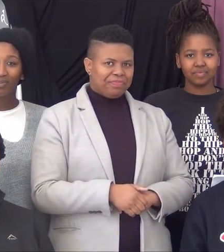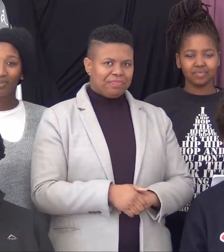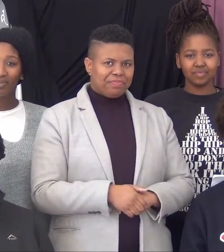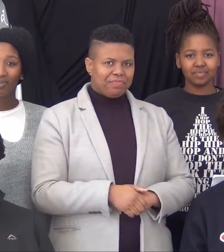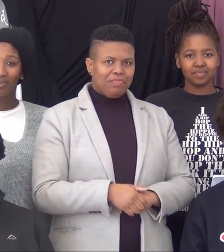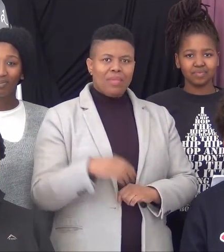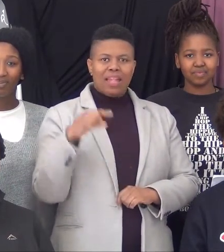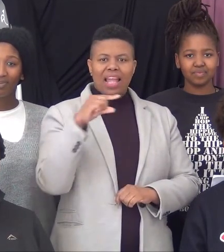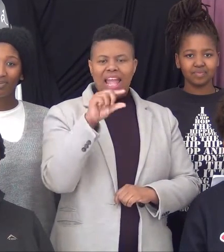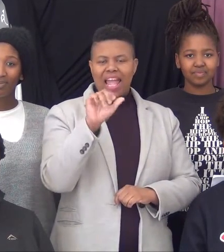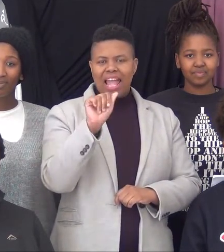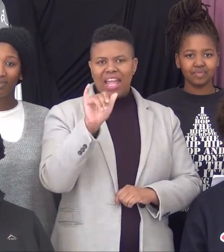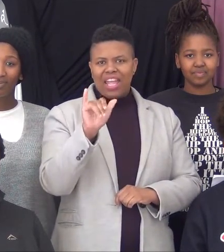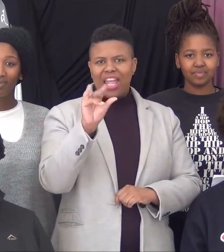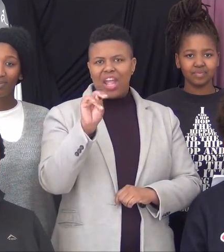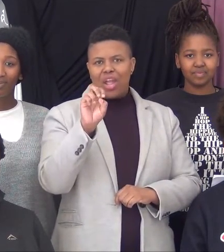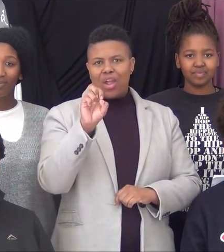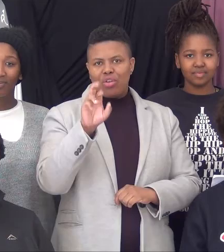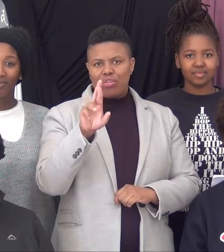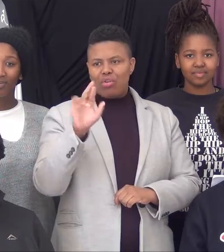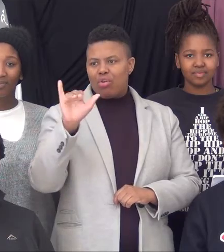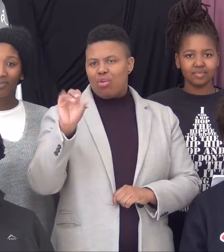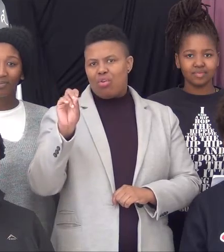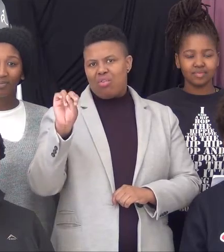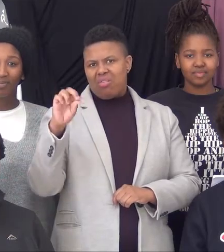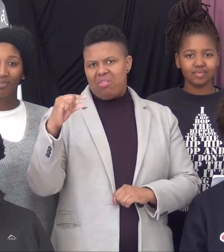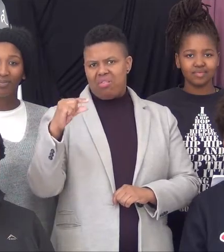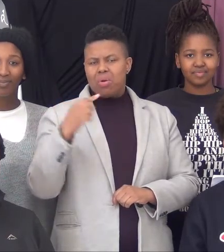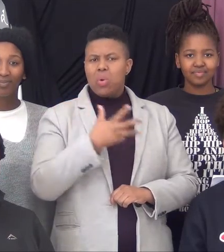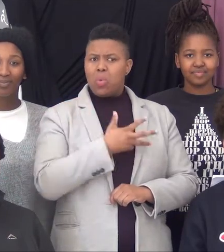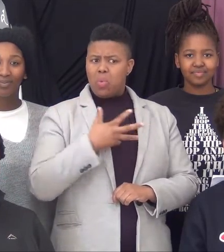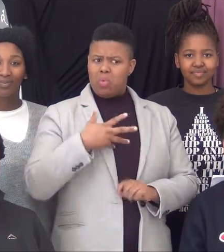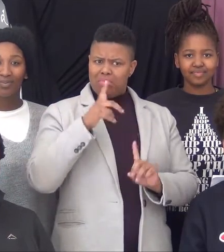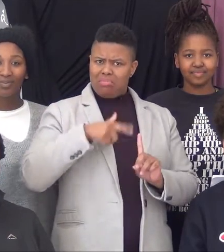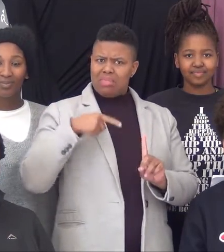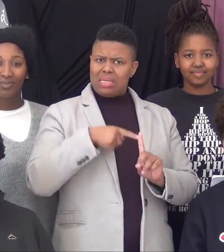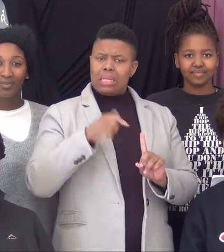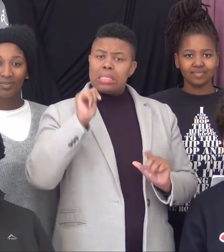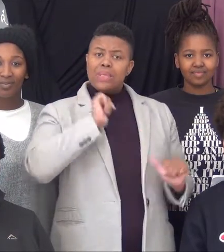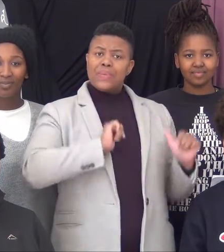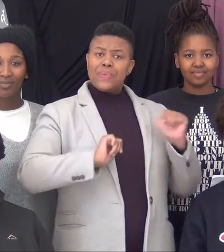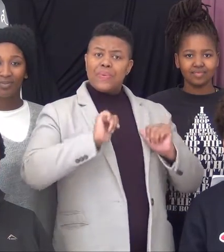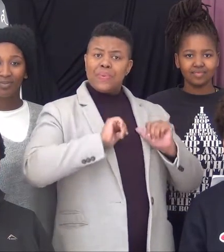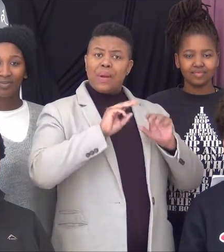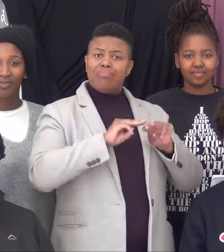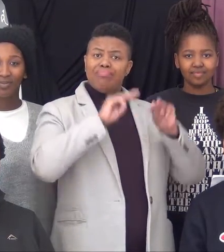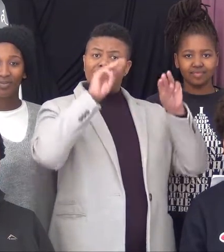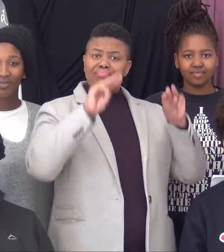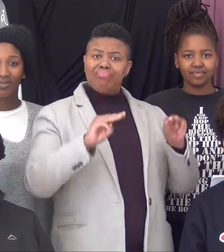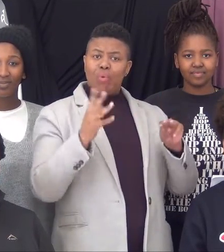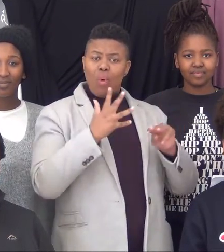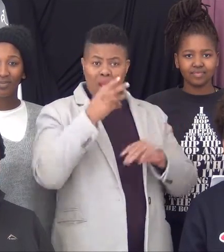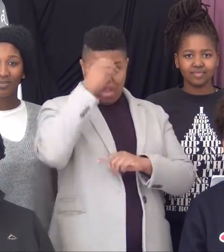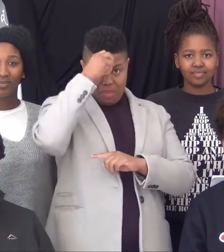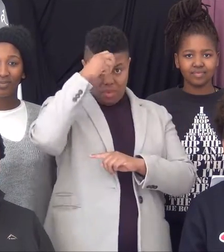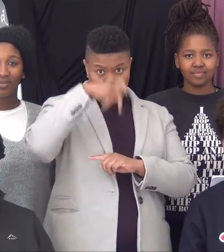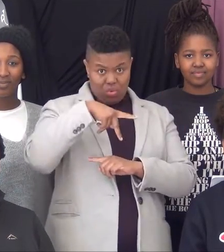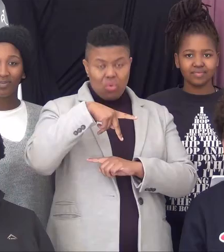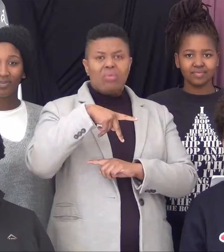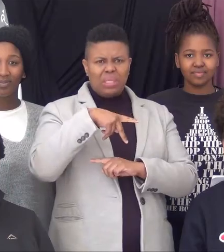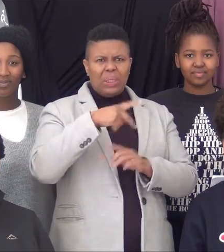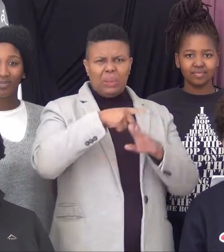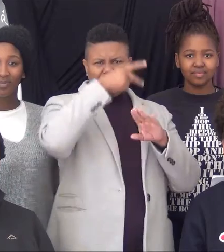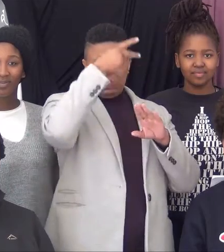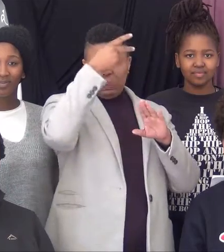Gaynor Young is a South African actress who fell 18 metres down a stage lift shaft at the State Theatre in